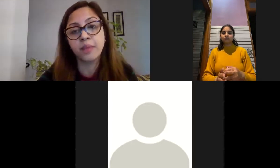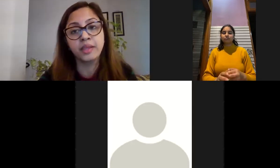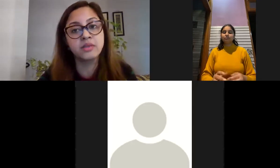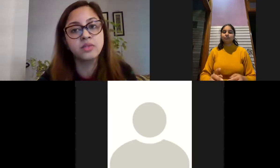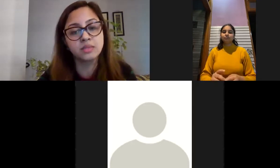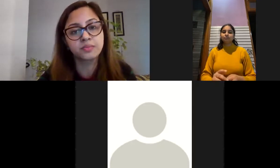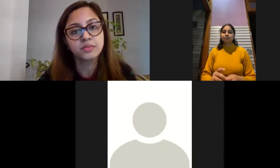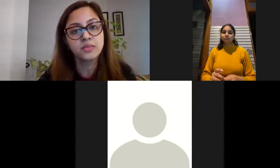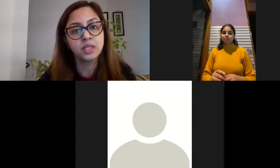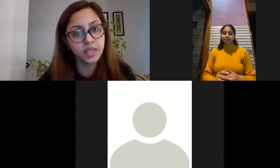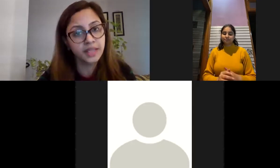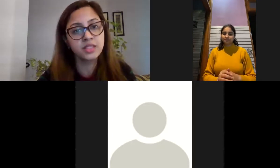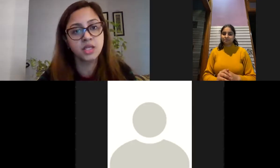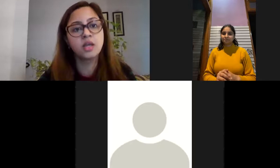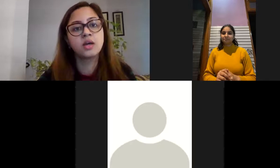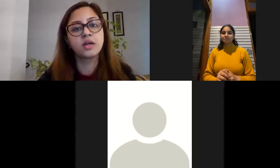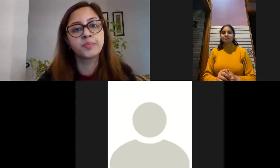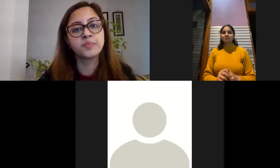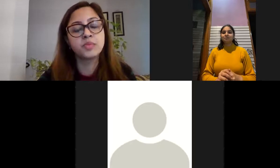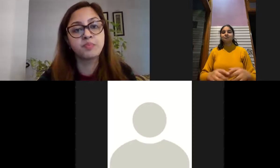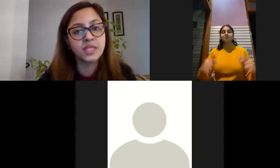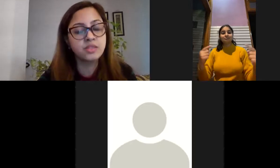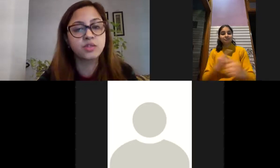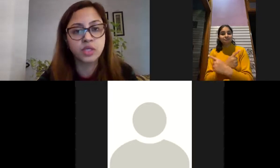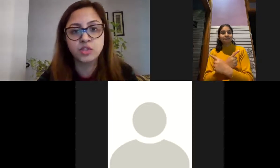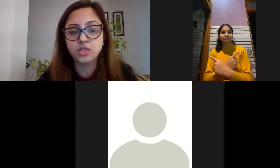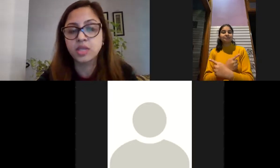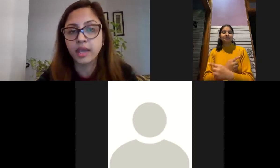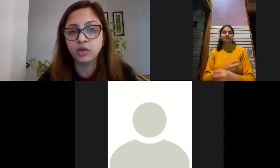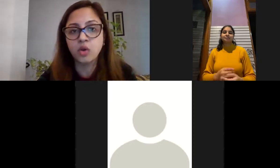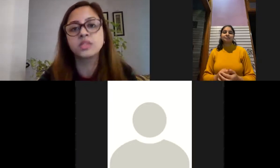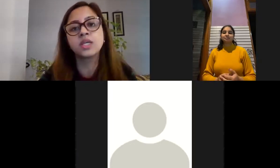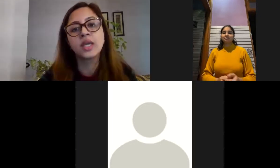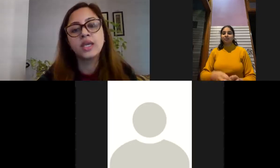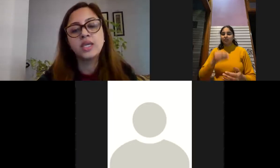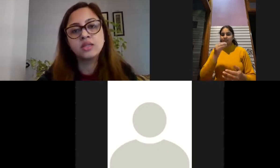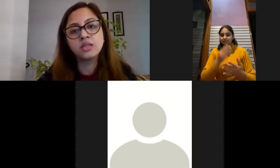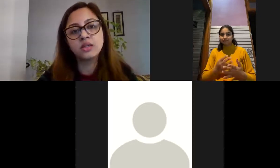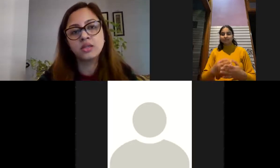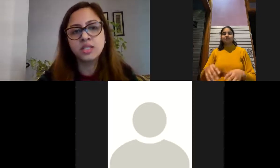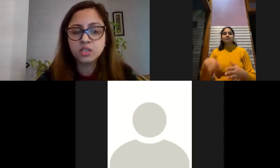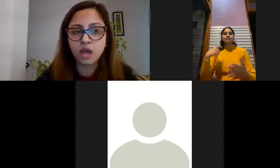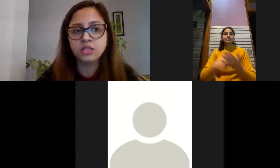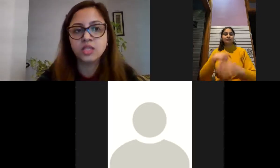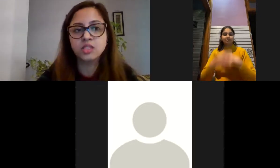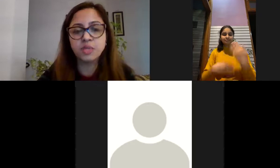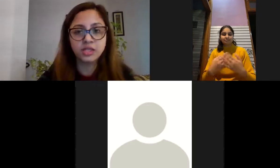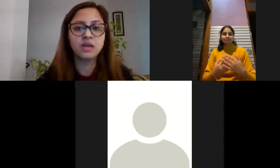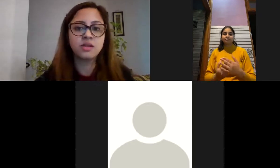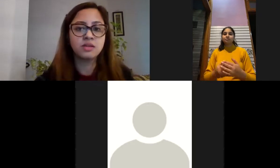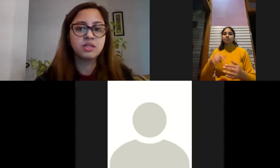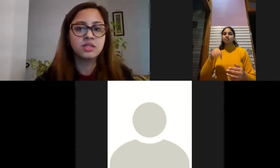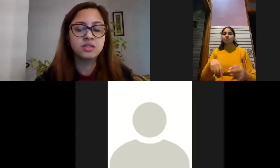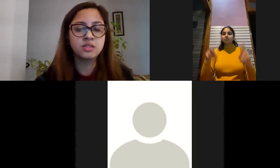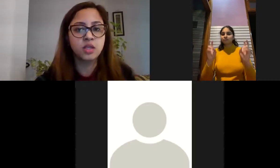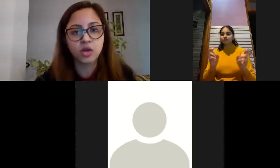a binary against peace, religion, and God. In this context,